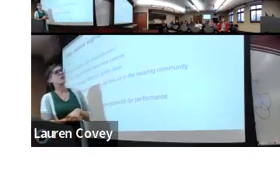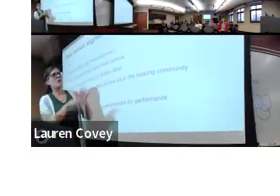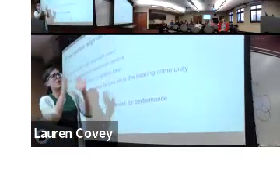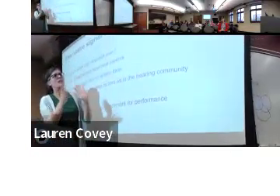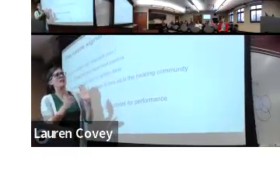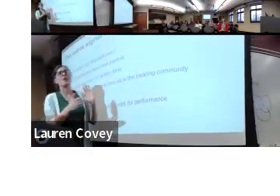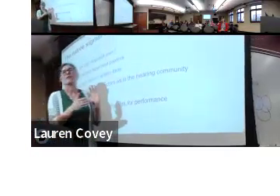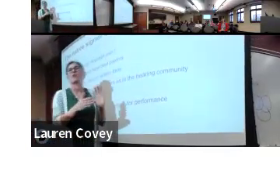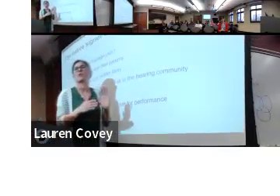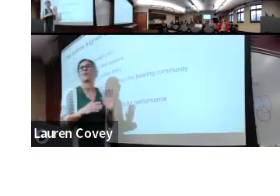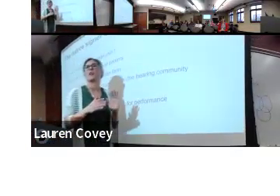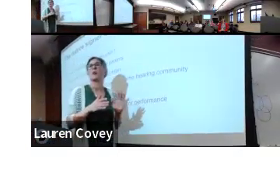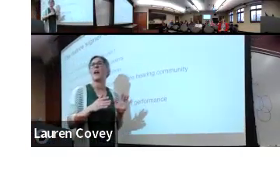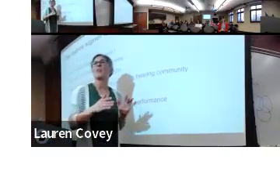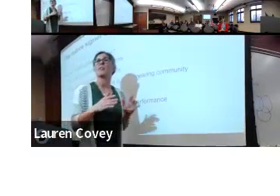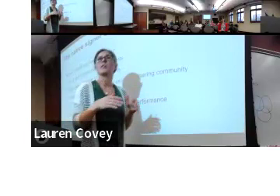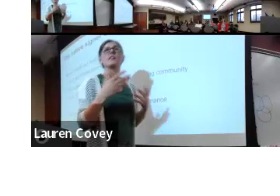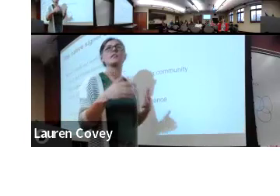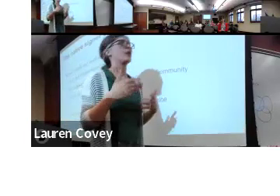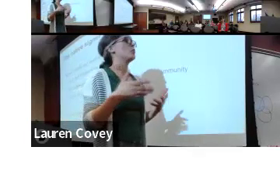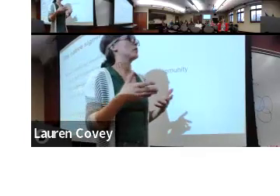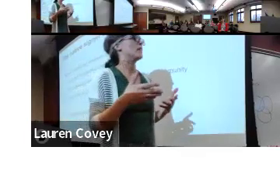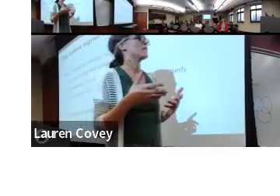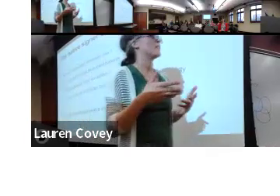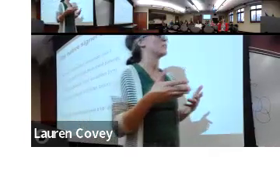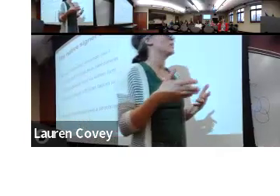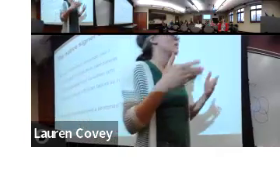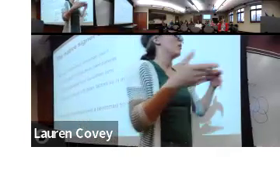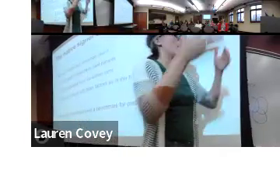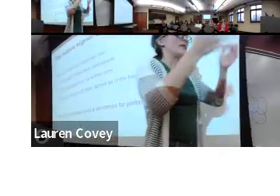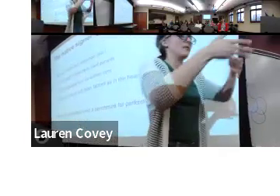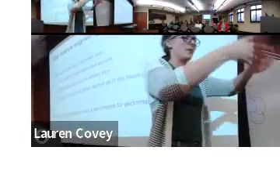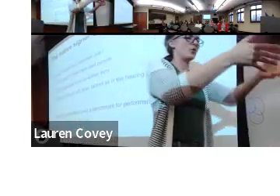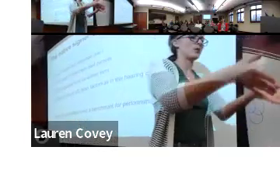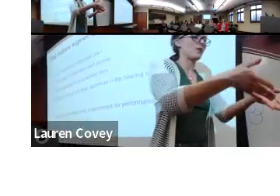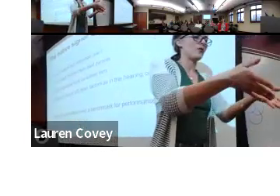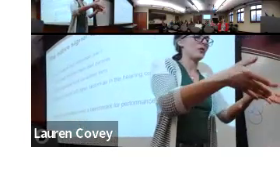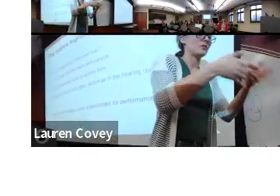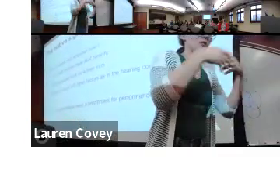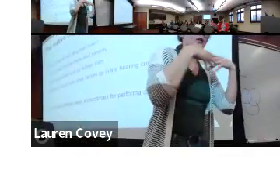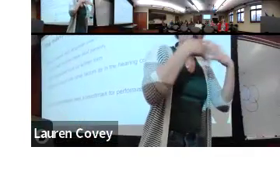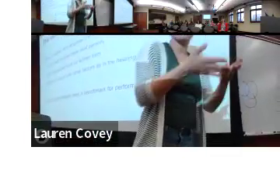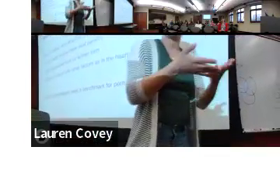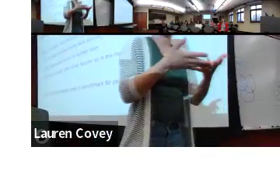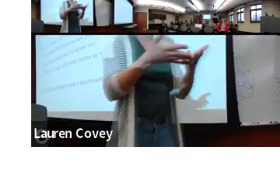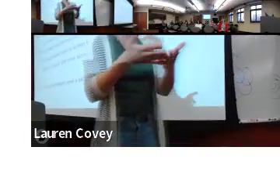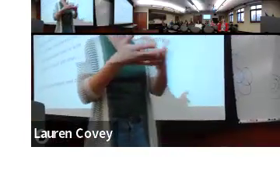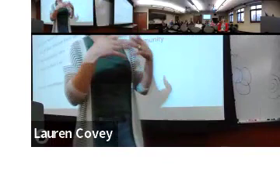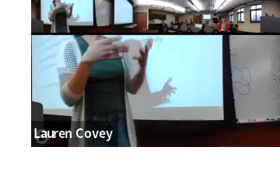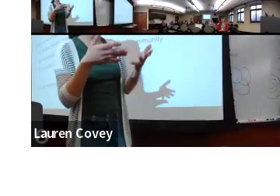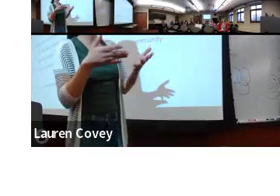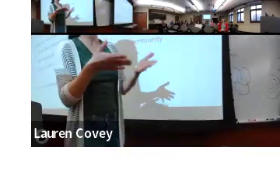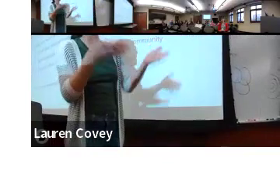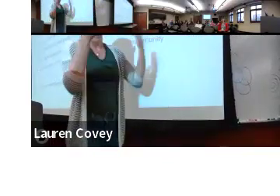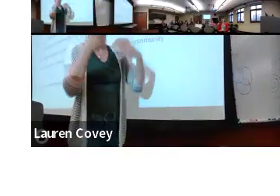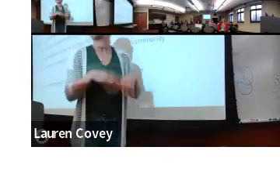And then, of course, all the same confounds as we have in identifying who's a native signer that we talked about for the hearing communities with